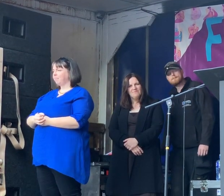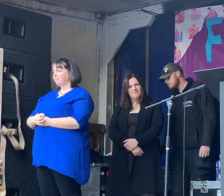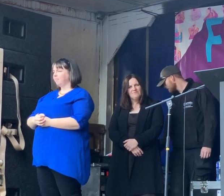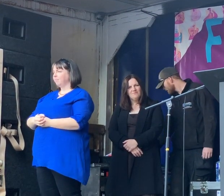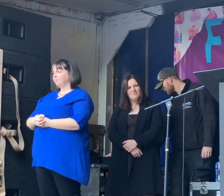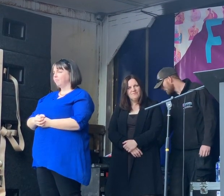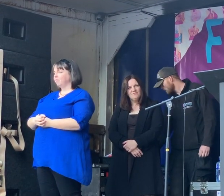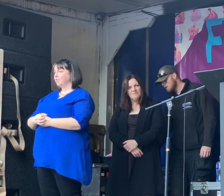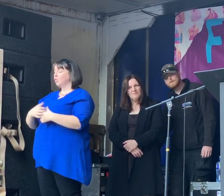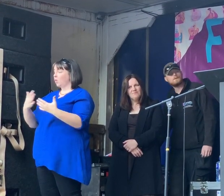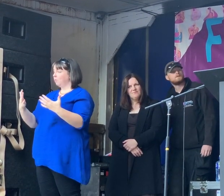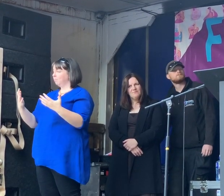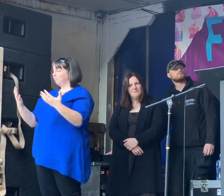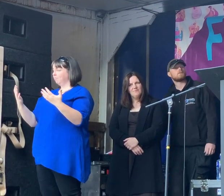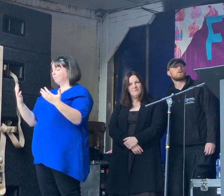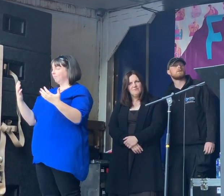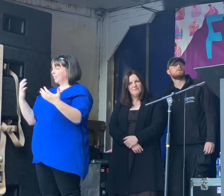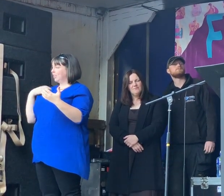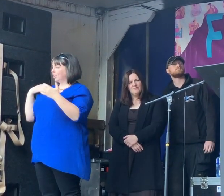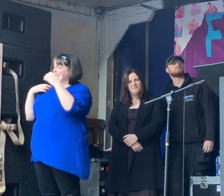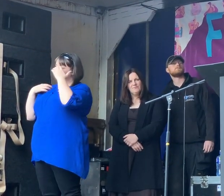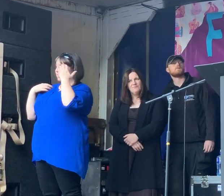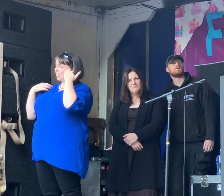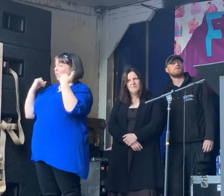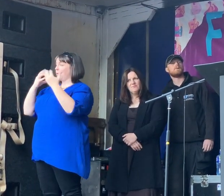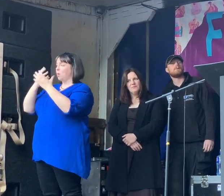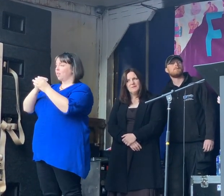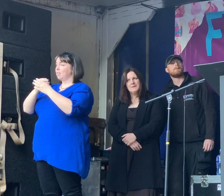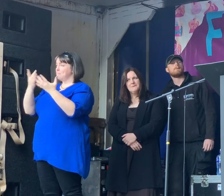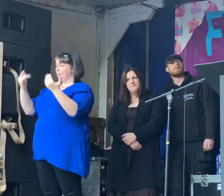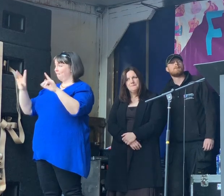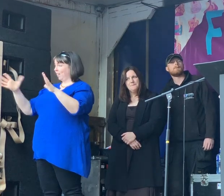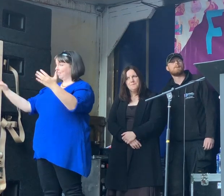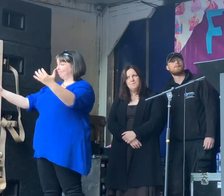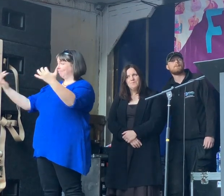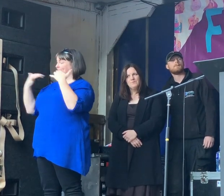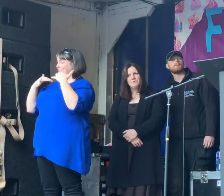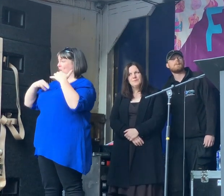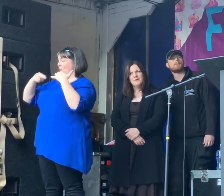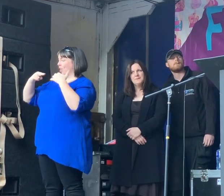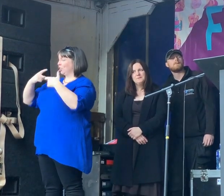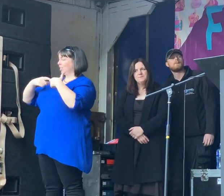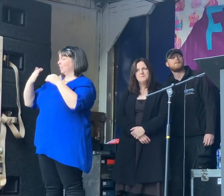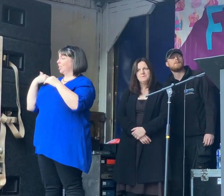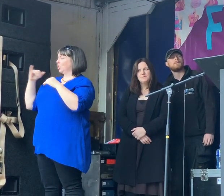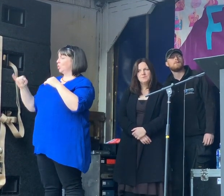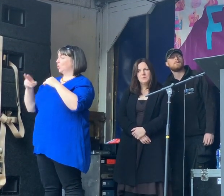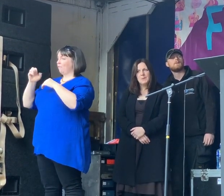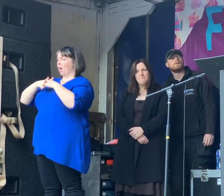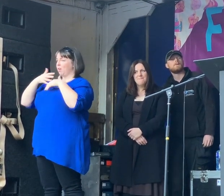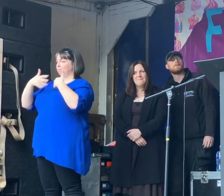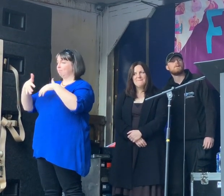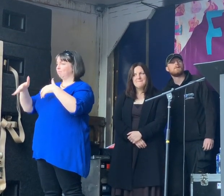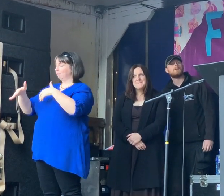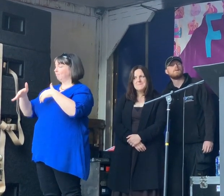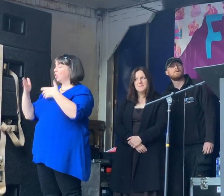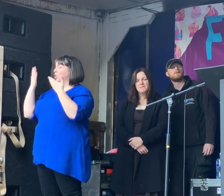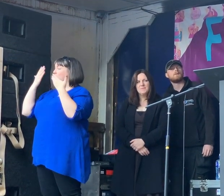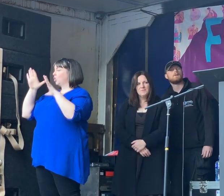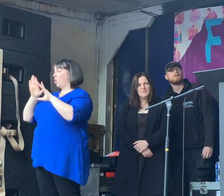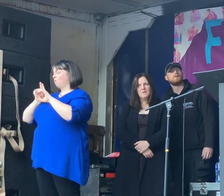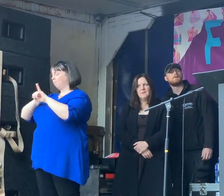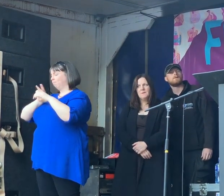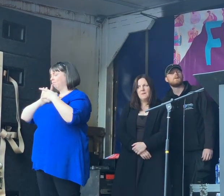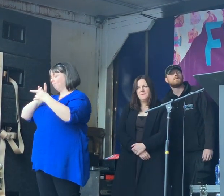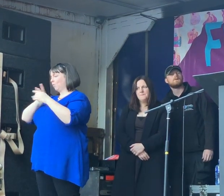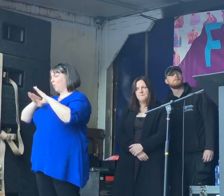So comrades and sisters, many of you came to the North and joined us in June for our processions to show solidarity with